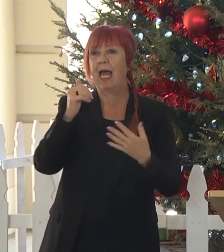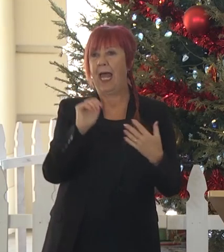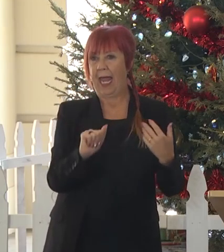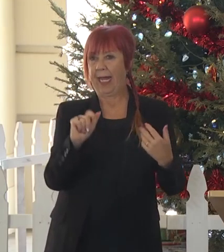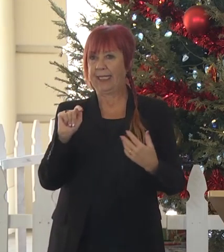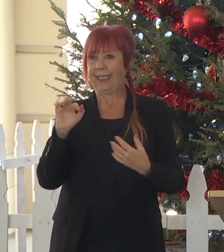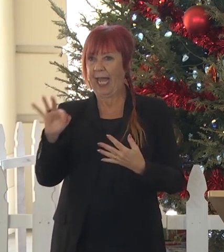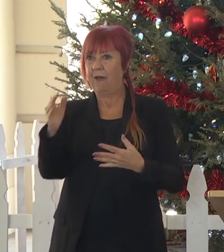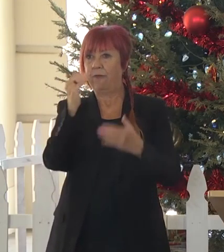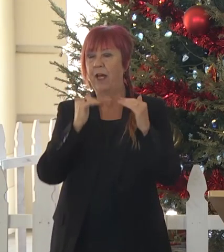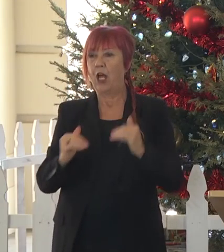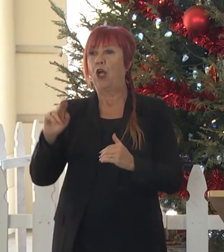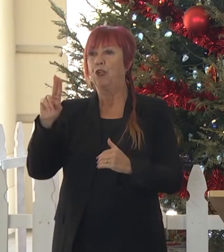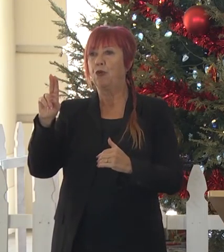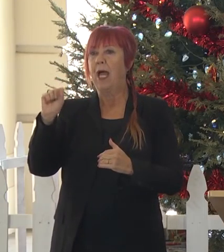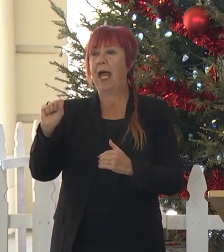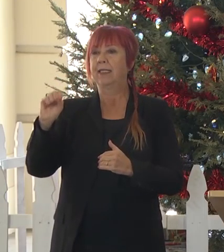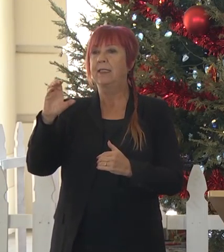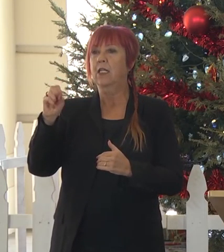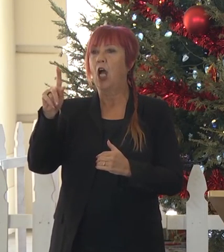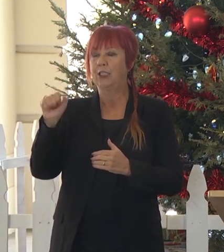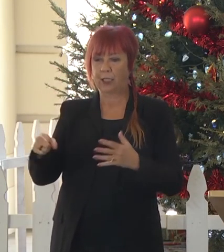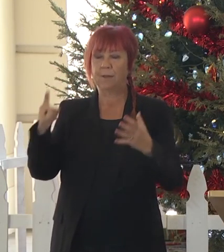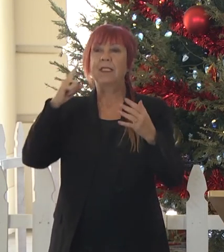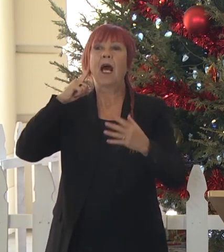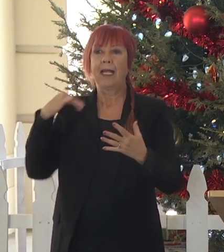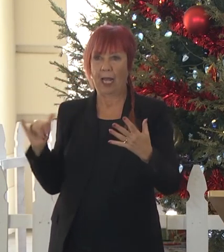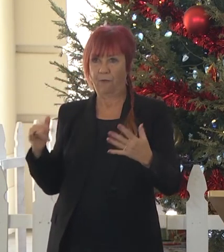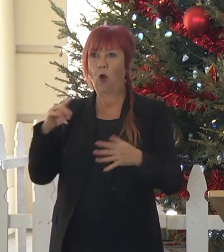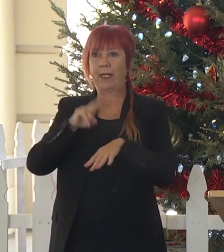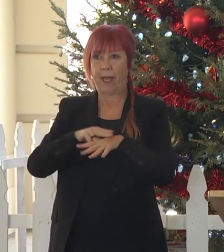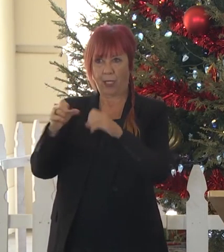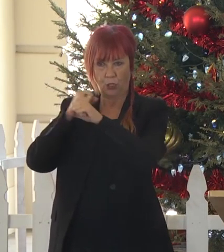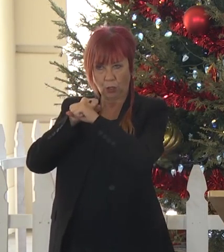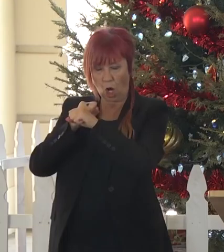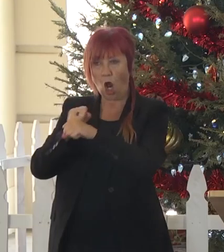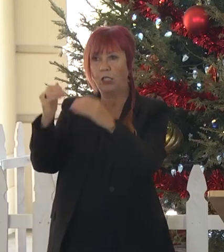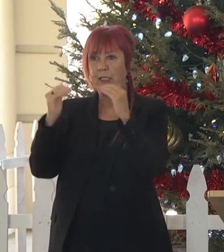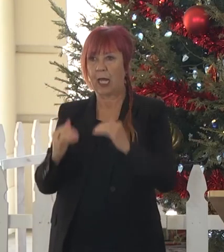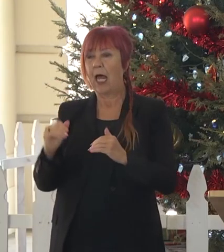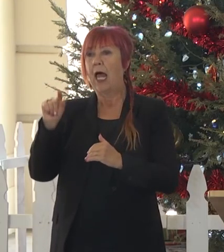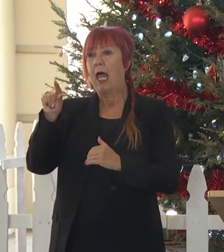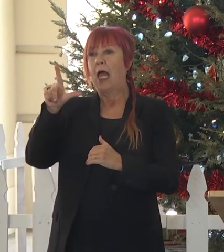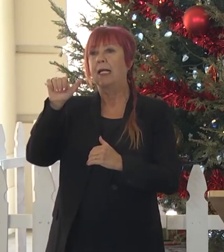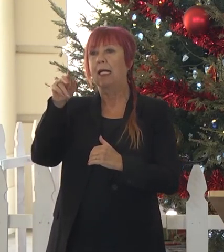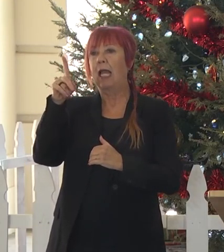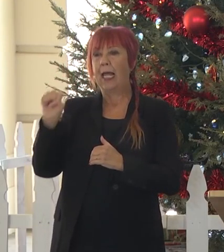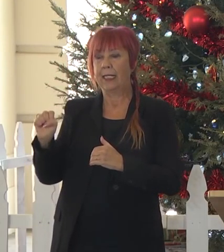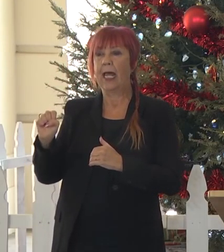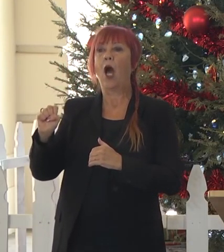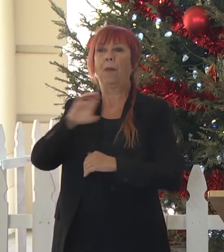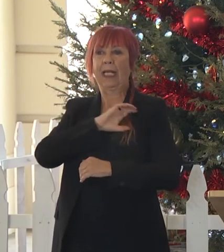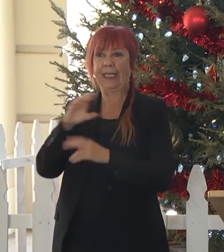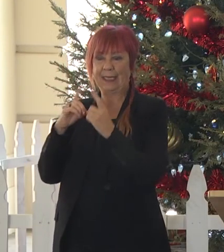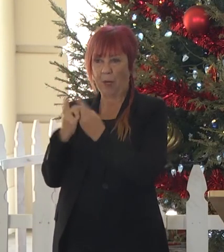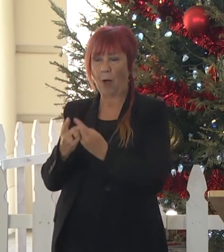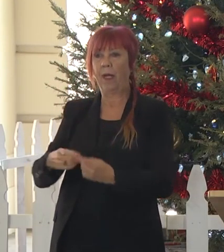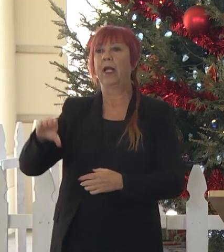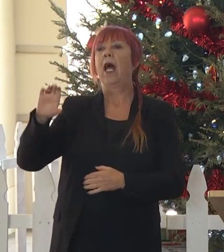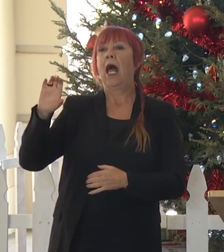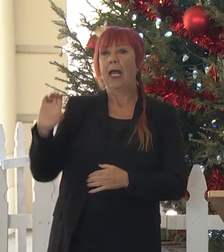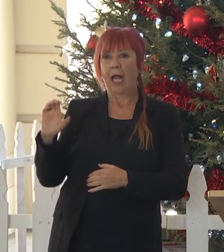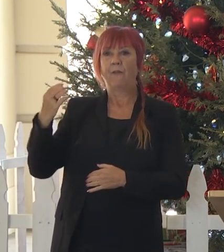U.S. Customs, California National Guard, Glendale Police Department, the California Highway Patrol, and